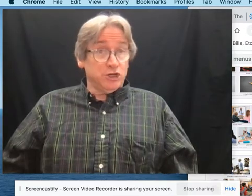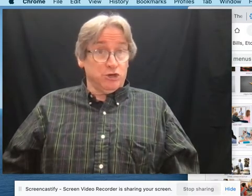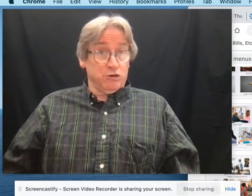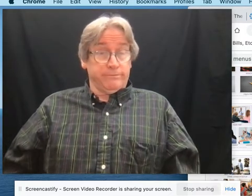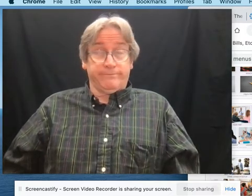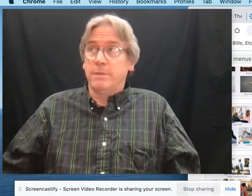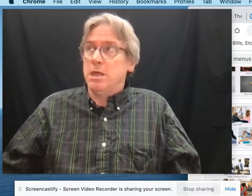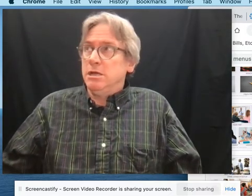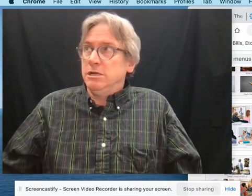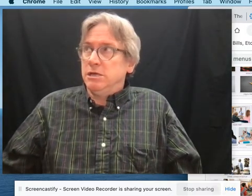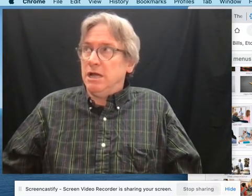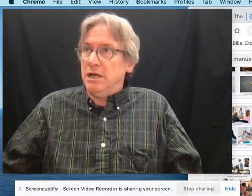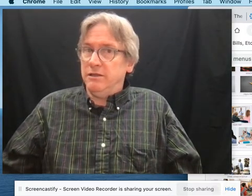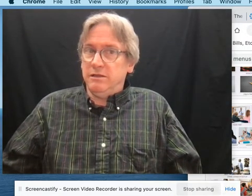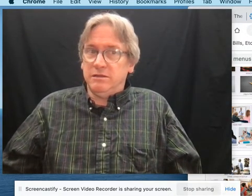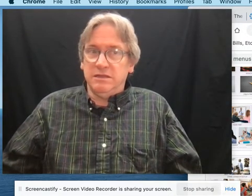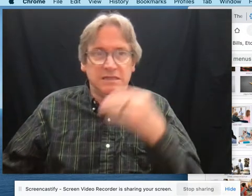picture